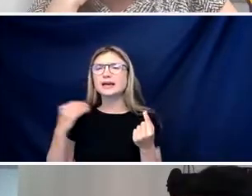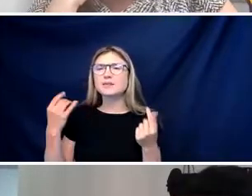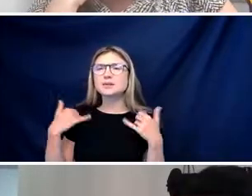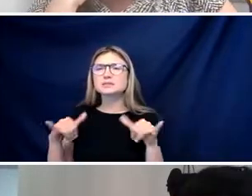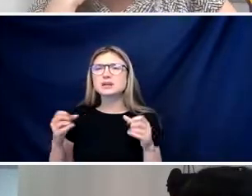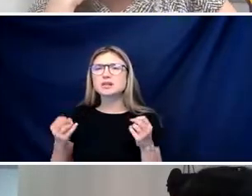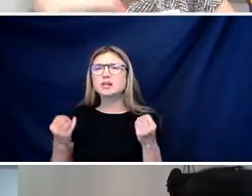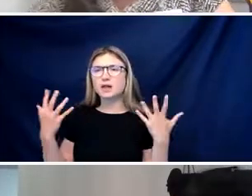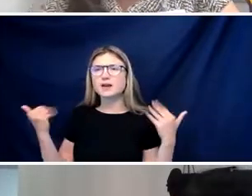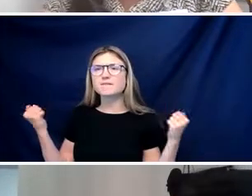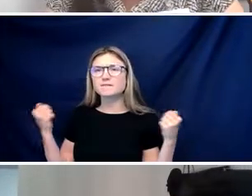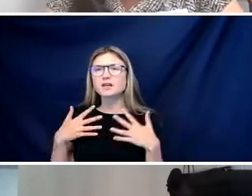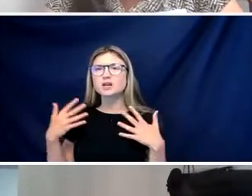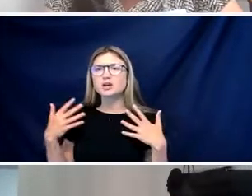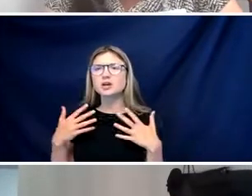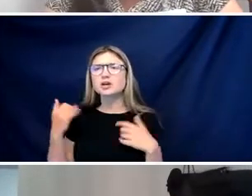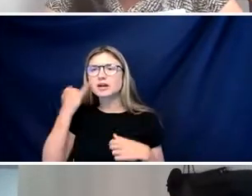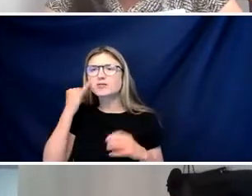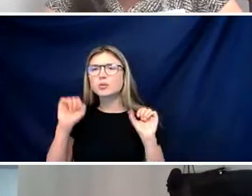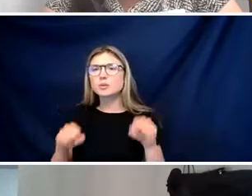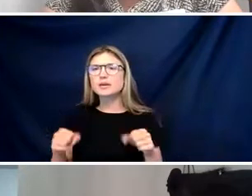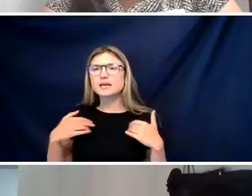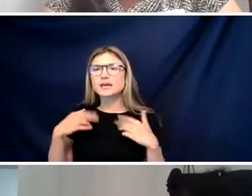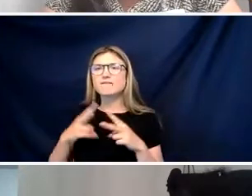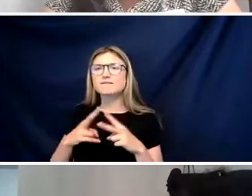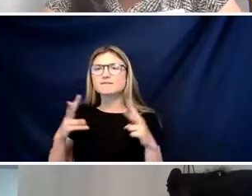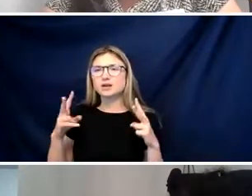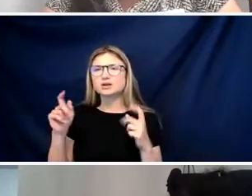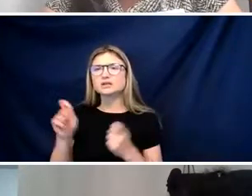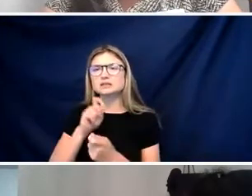fear. So if we can have very specific information.